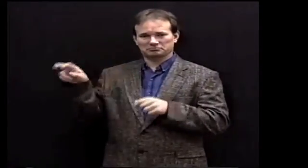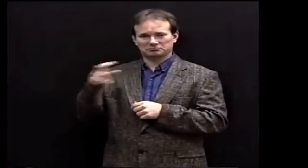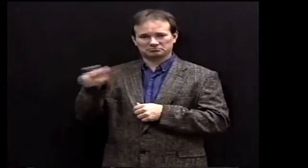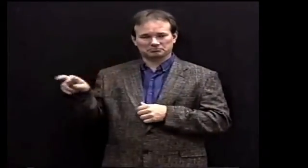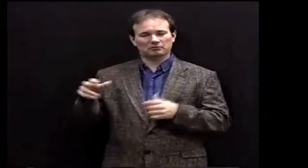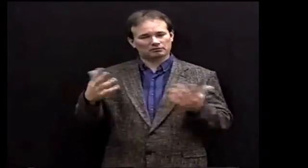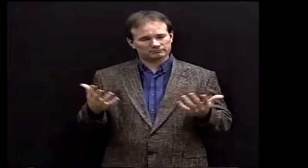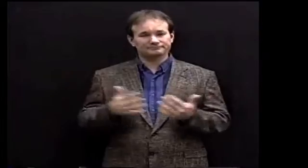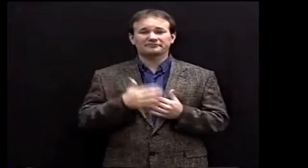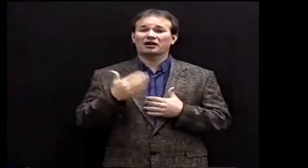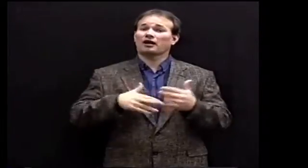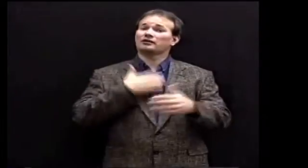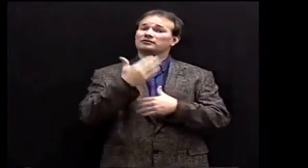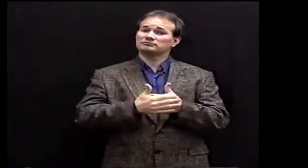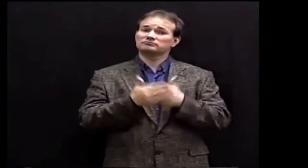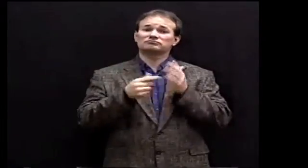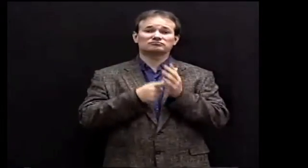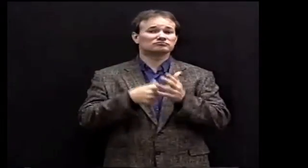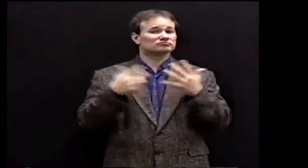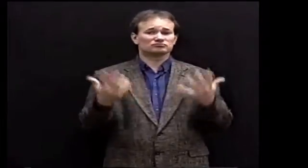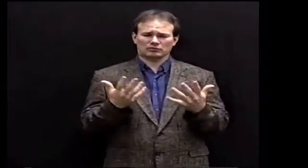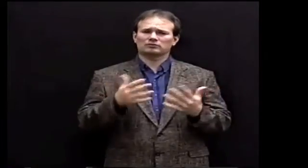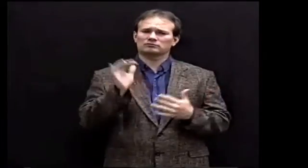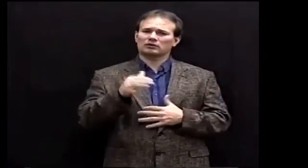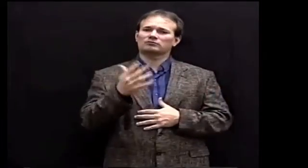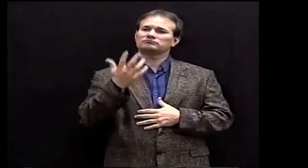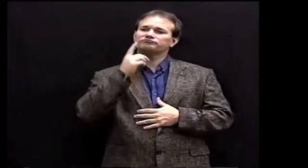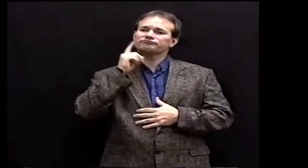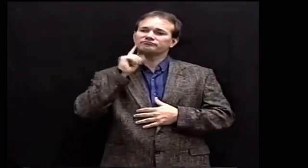ways, but they have similar perspectives of what it means to be bilingual.